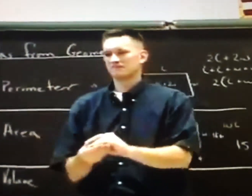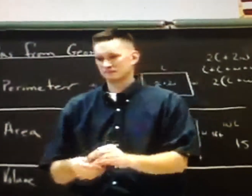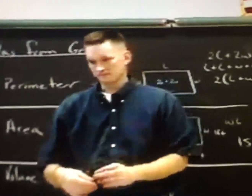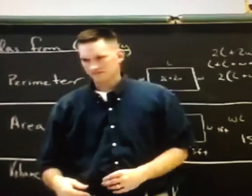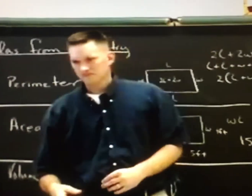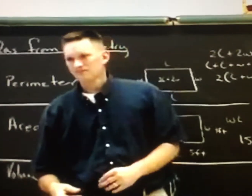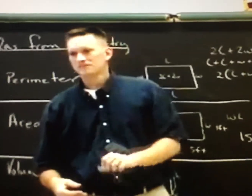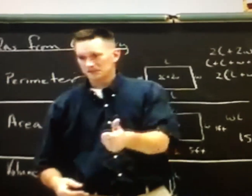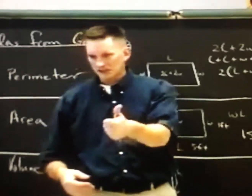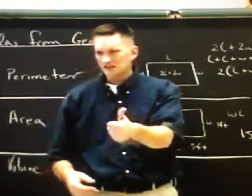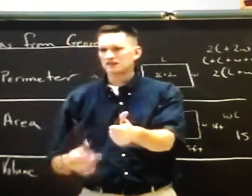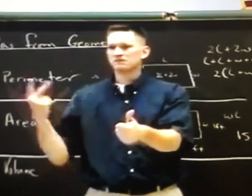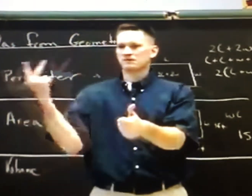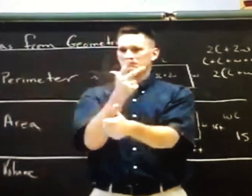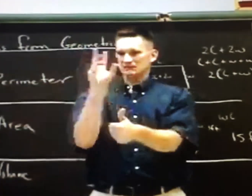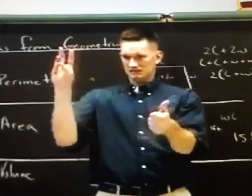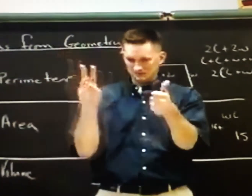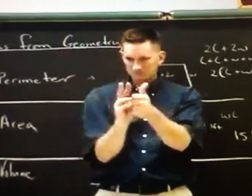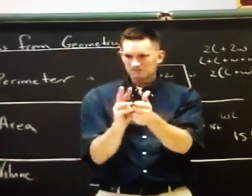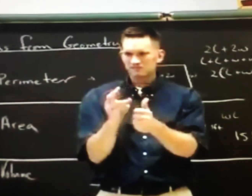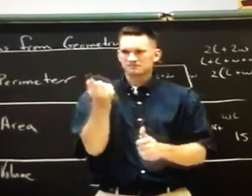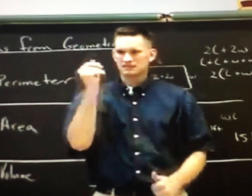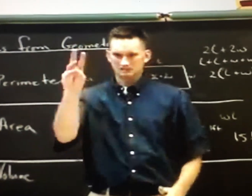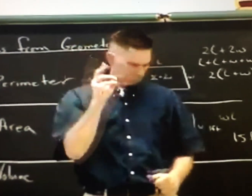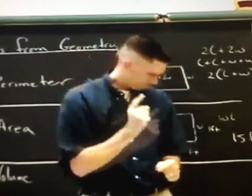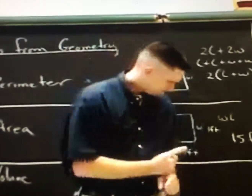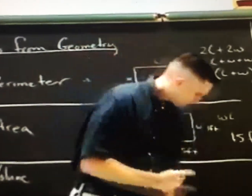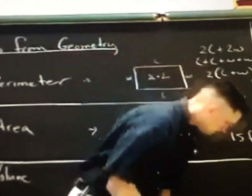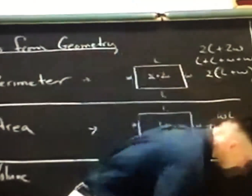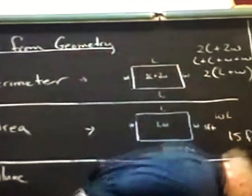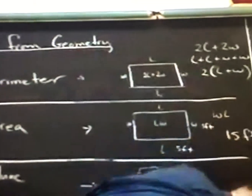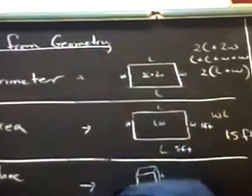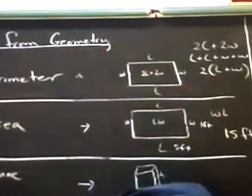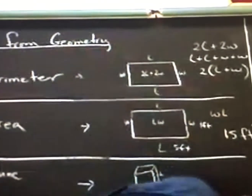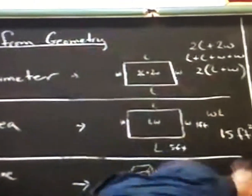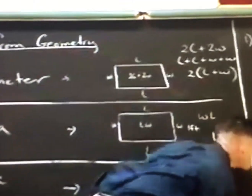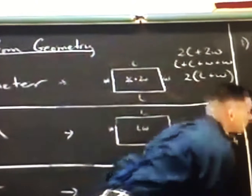How did you get that? You added everything together? Good. Yes.